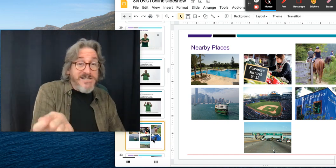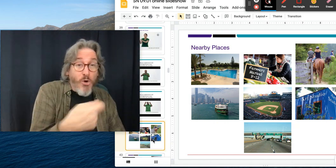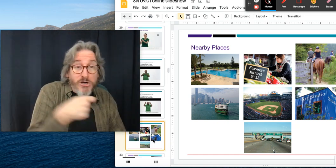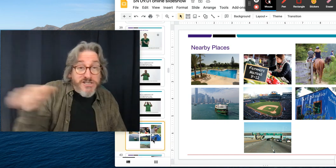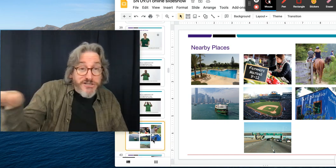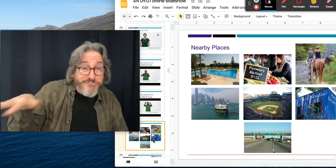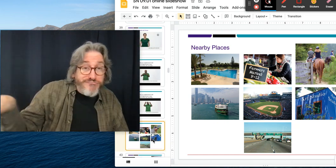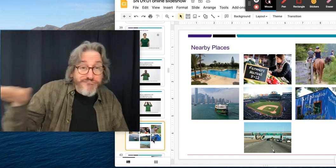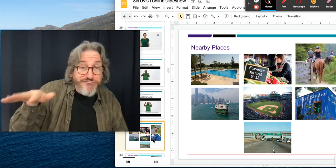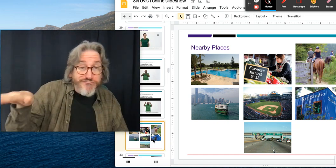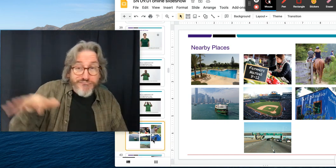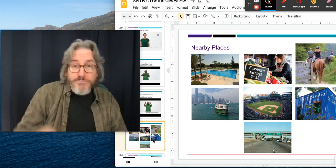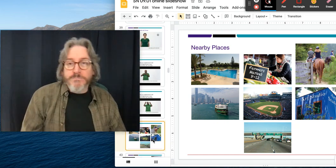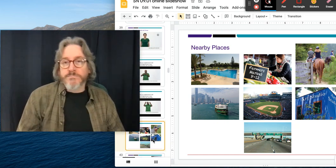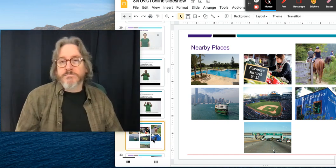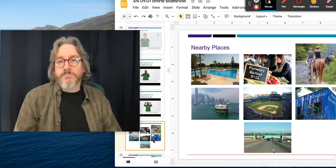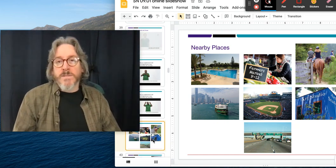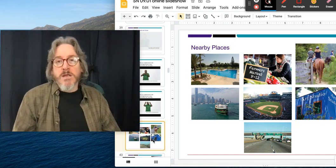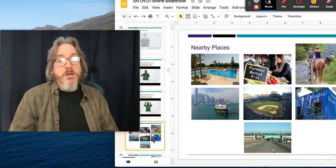tennis courts,